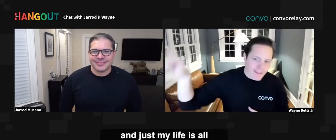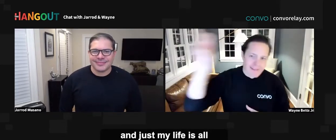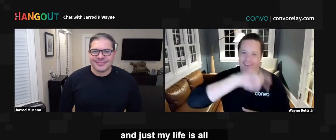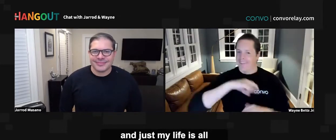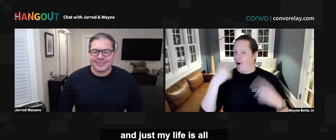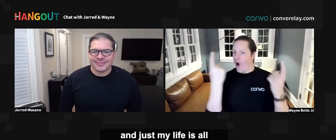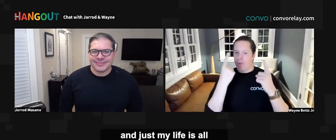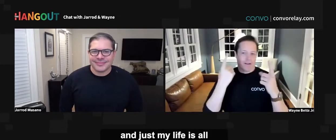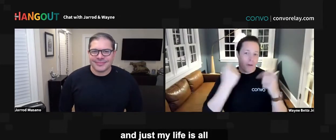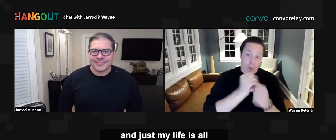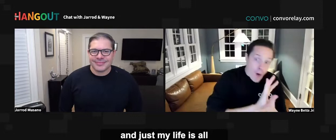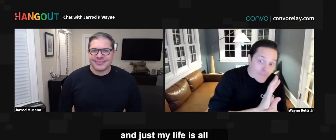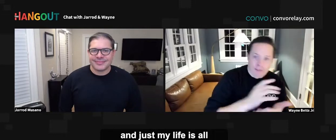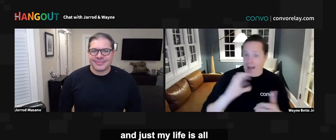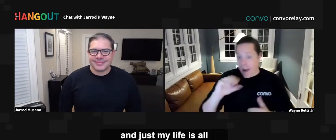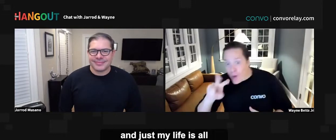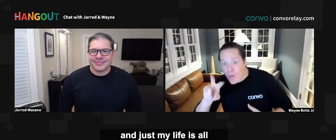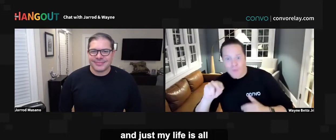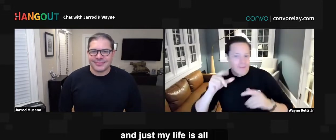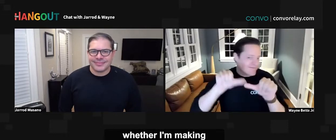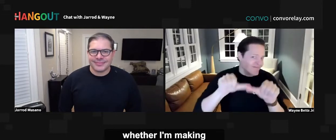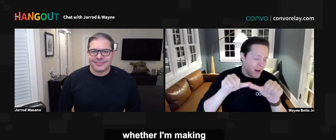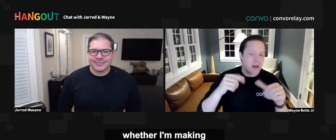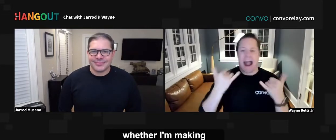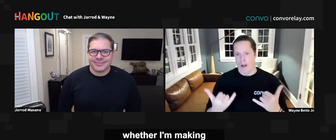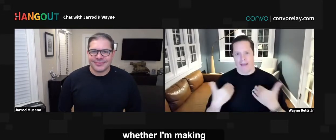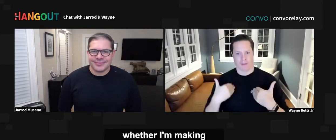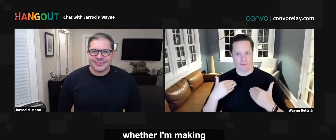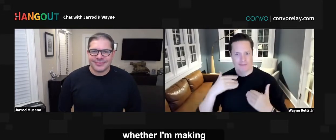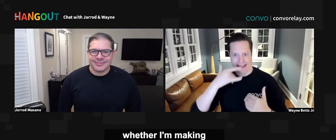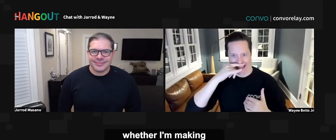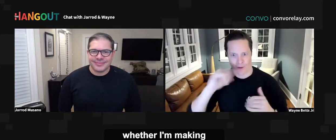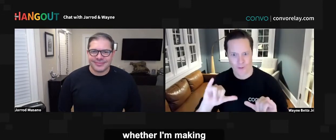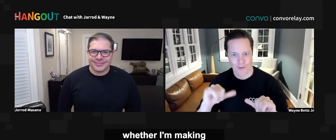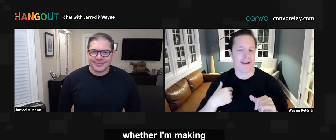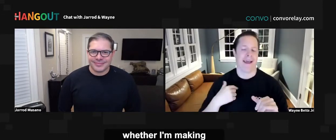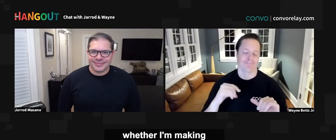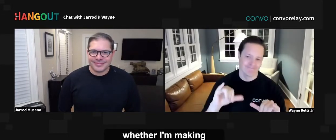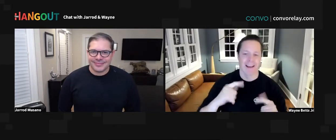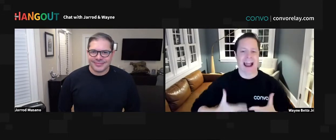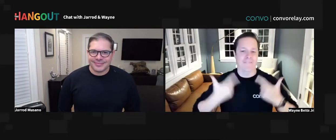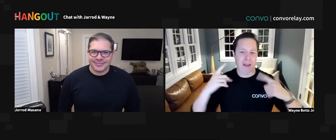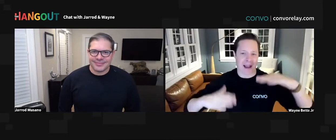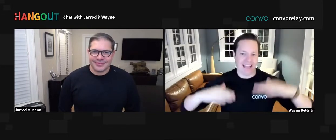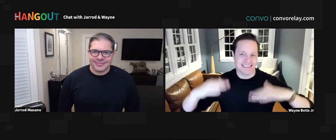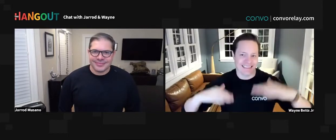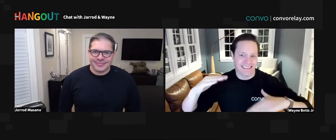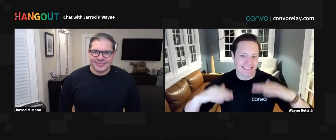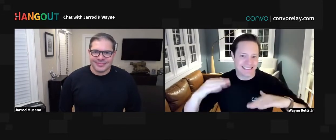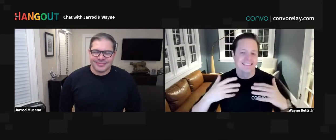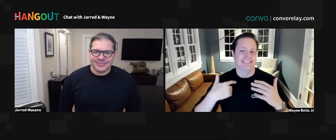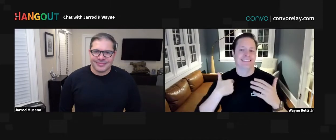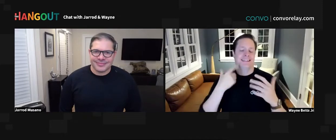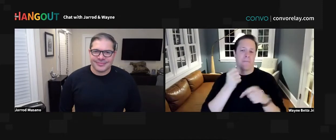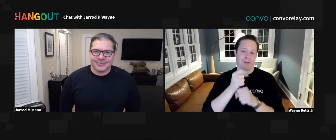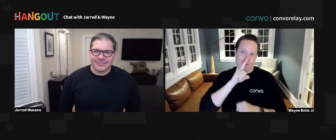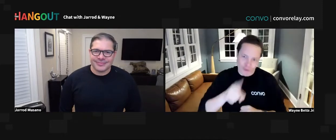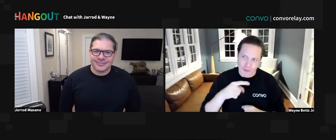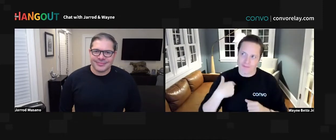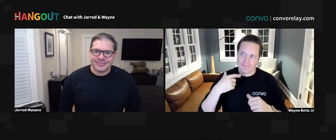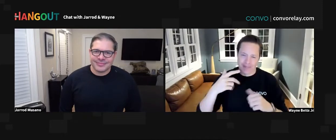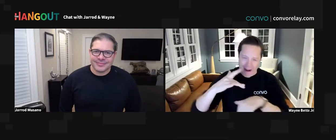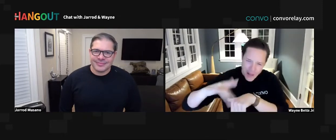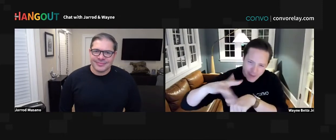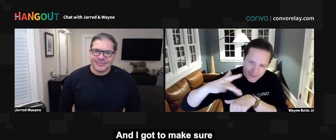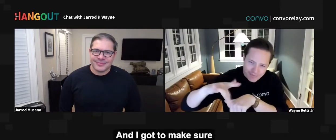and just my life is all about work and I'm traveling, whether I'm making movies and I have condo and now I have kids, right? It's all about that